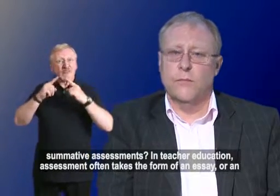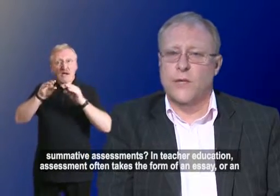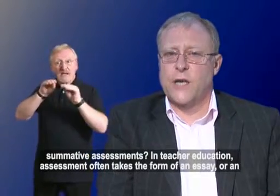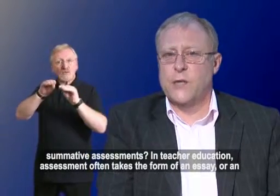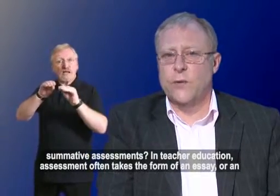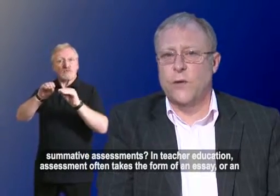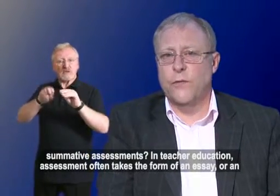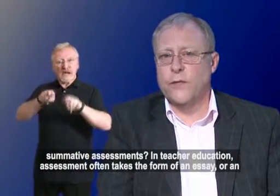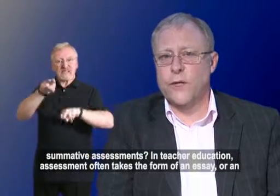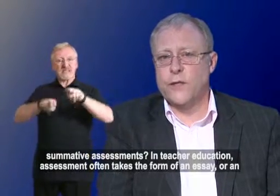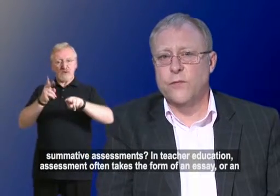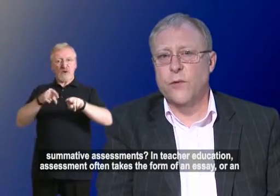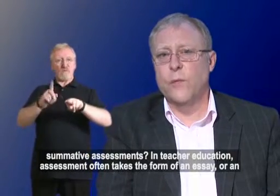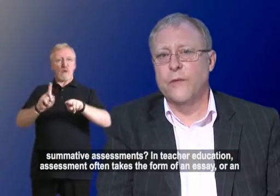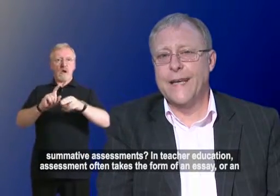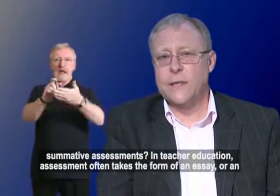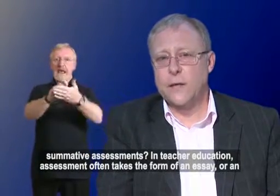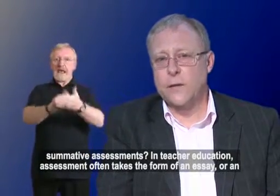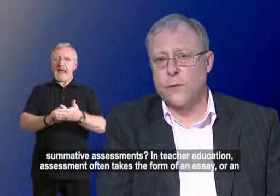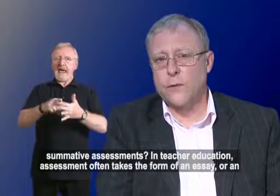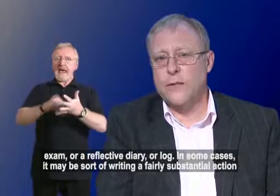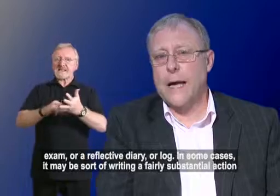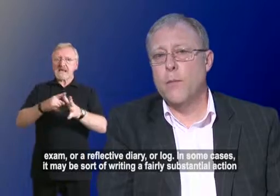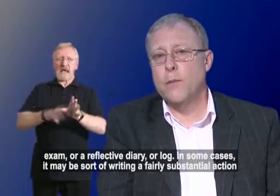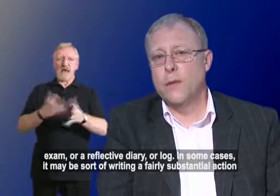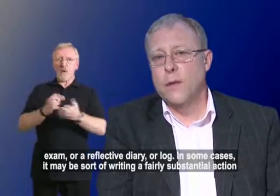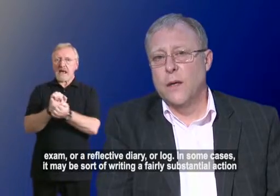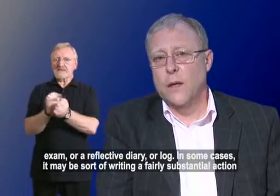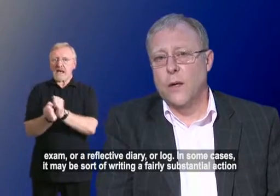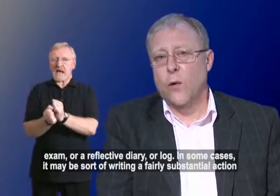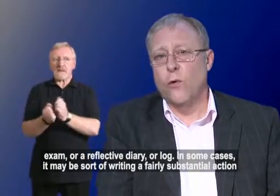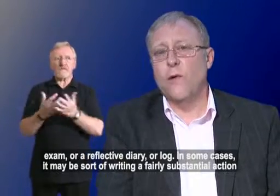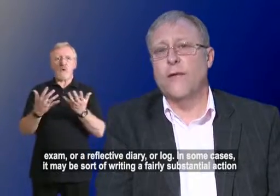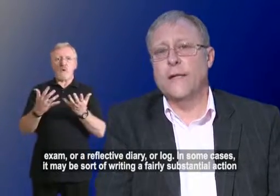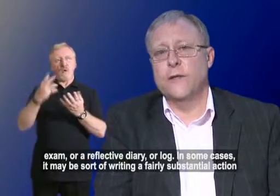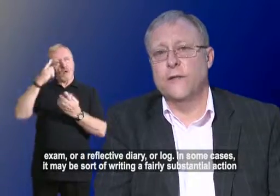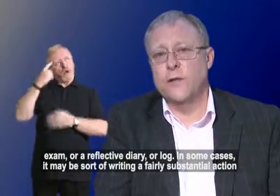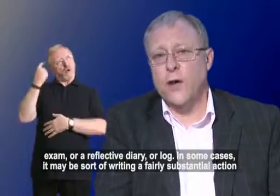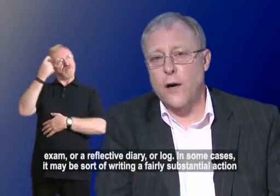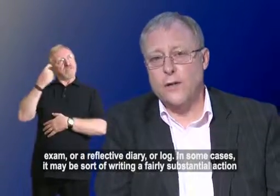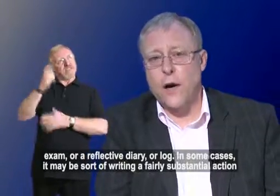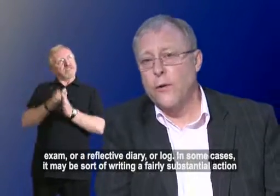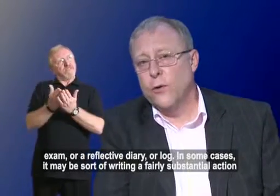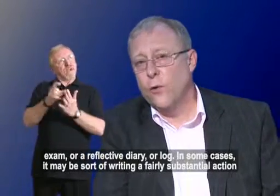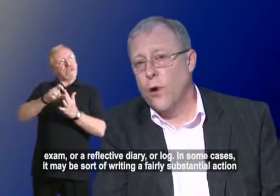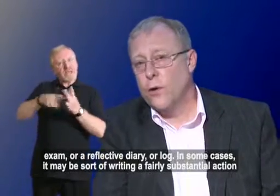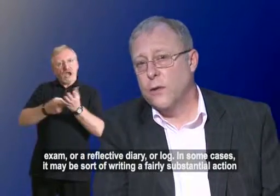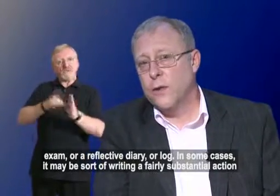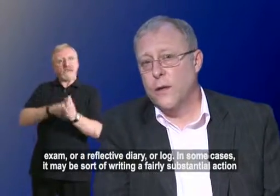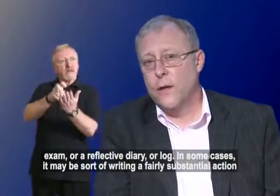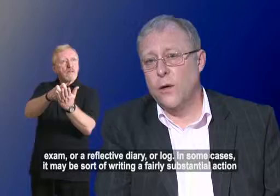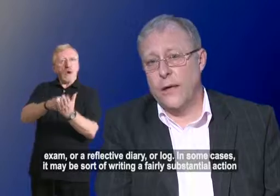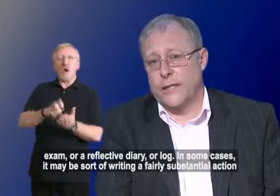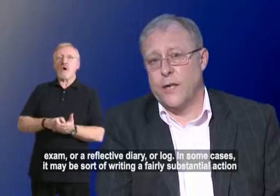education, assessment often takes the form of an essay or an exam or a reflective diary or